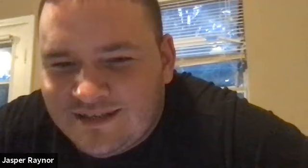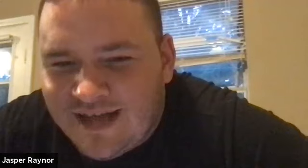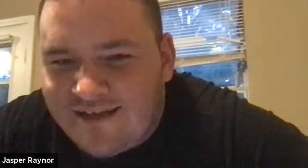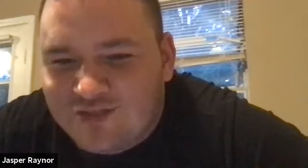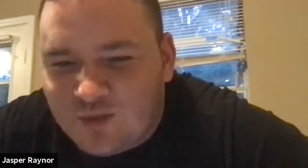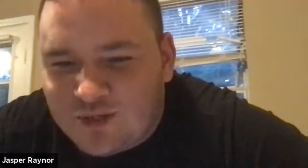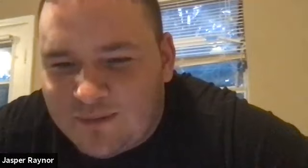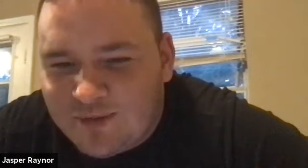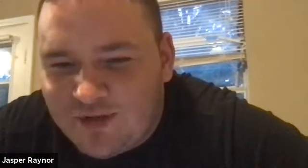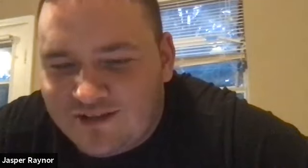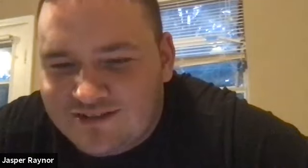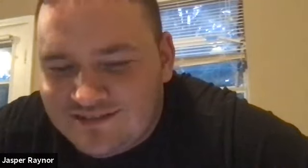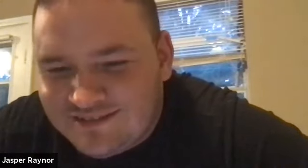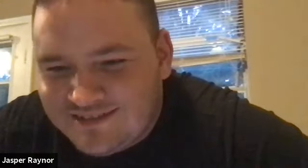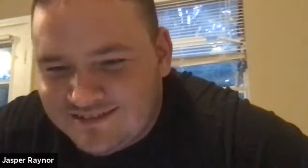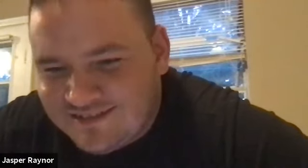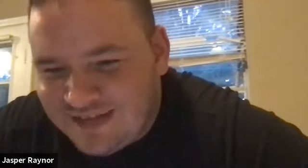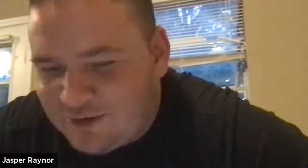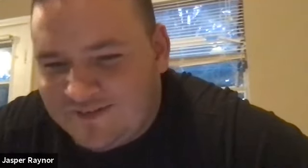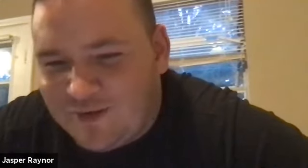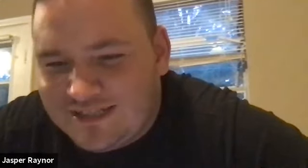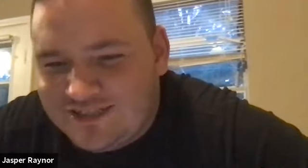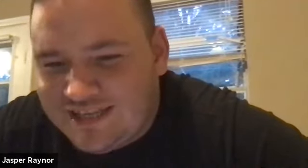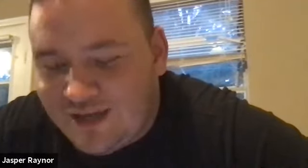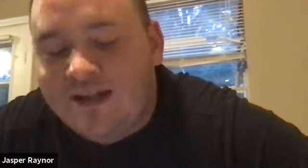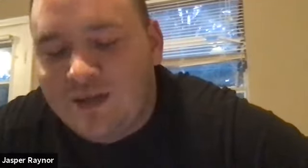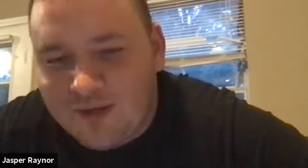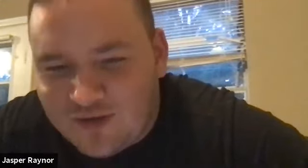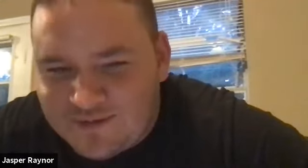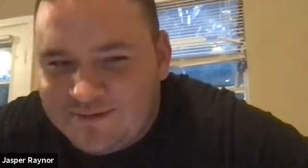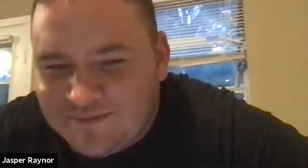I have short-term memory loss. I don't even know what I just said. Oh, Larry Booker.